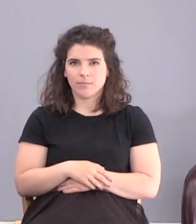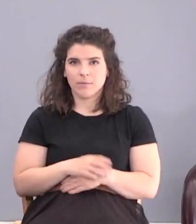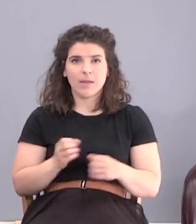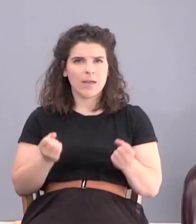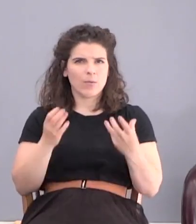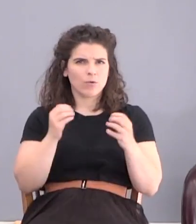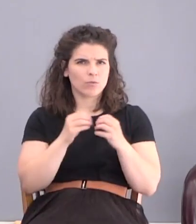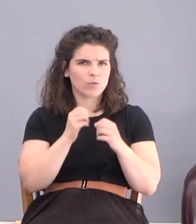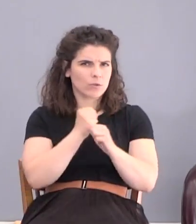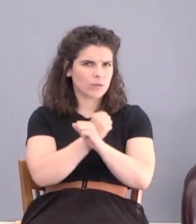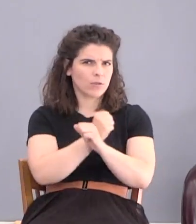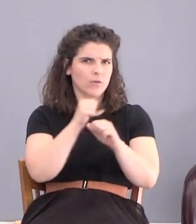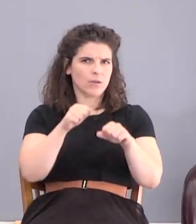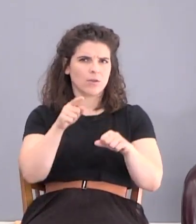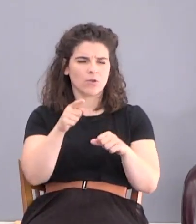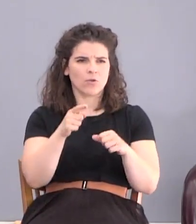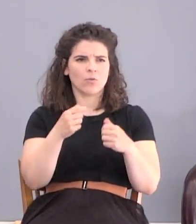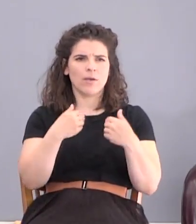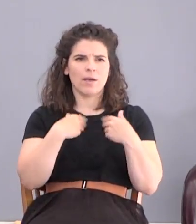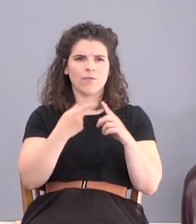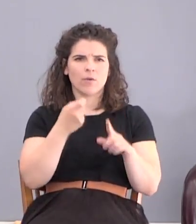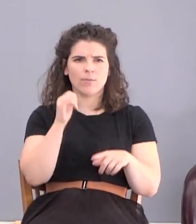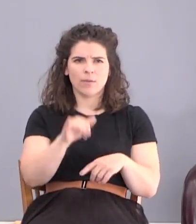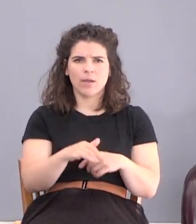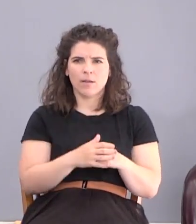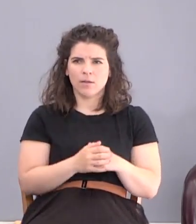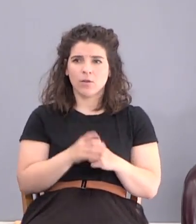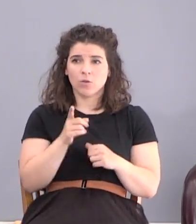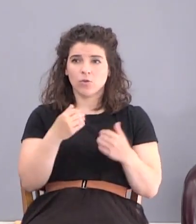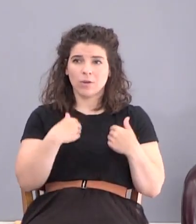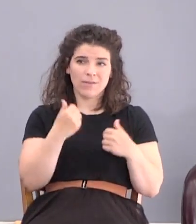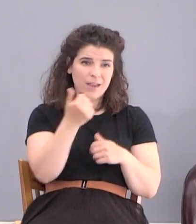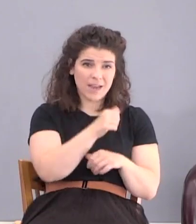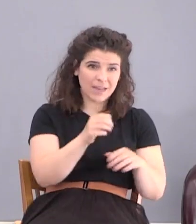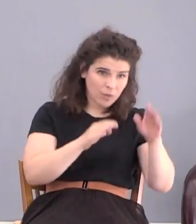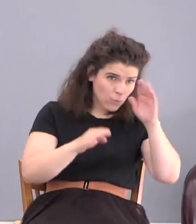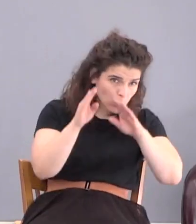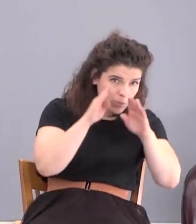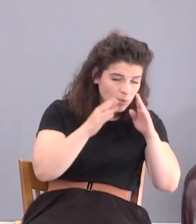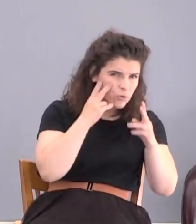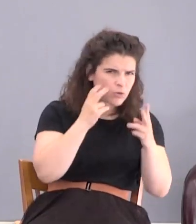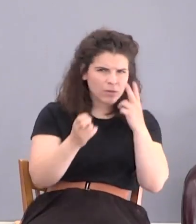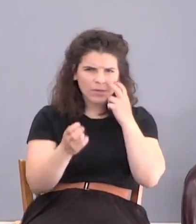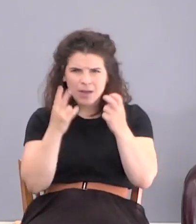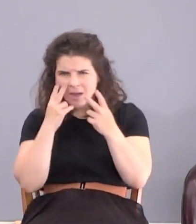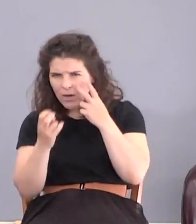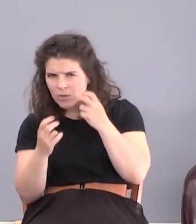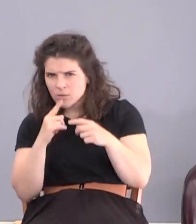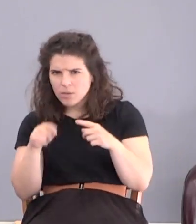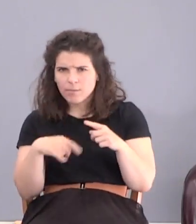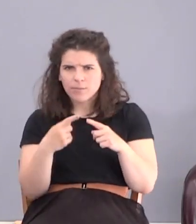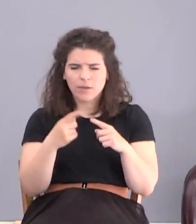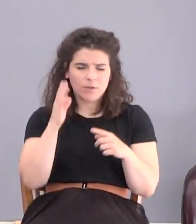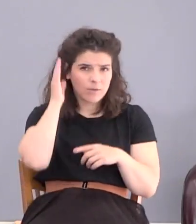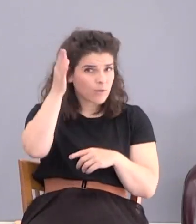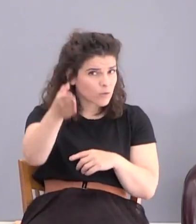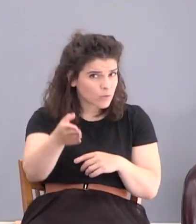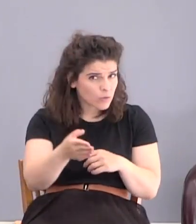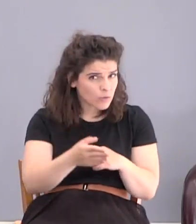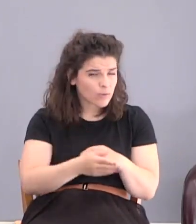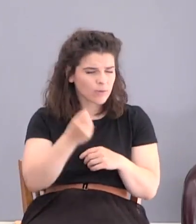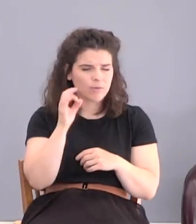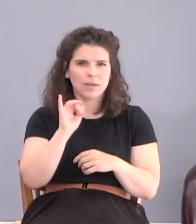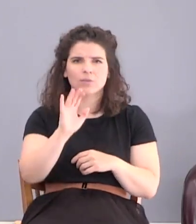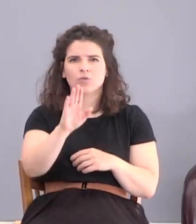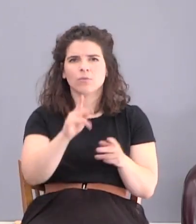can you get than that? I mean, should you have any worries or doubts about the future if